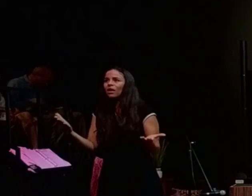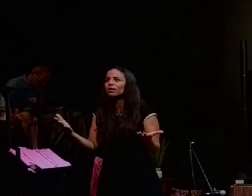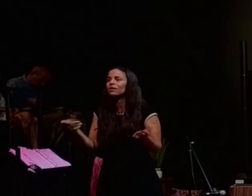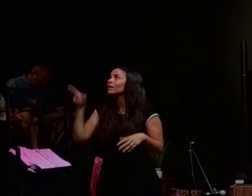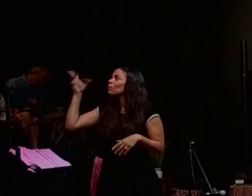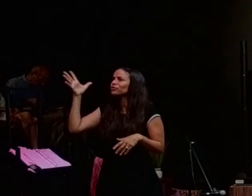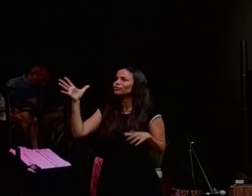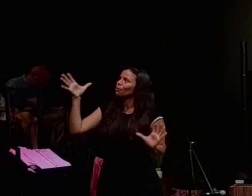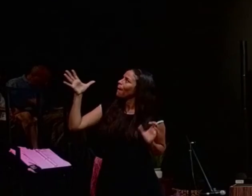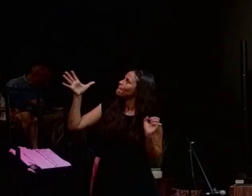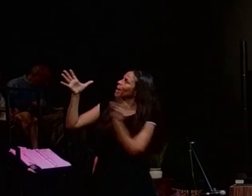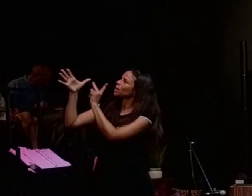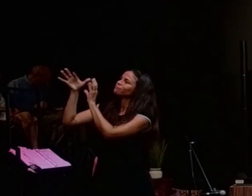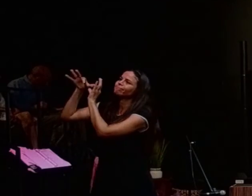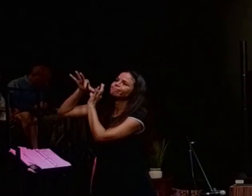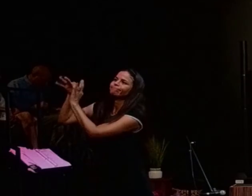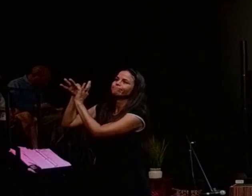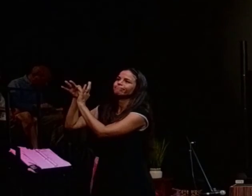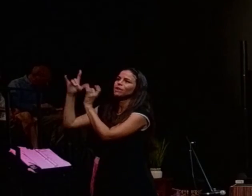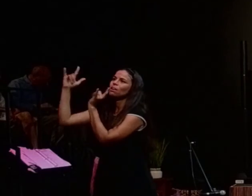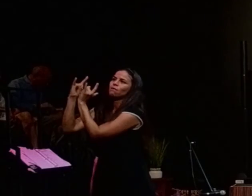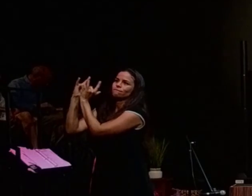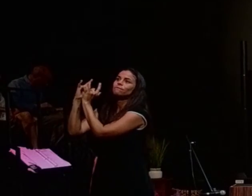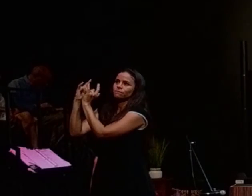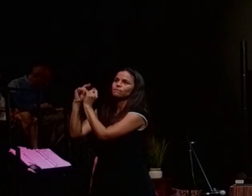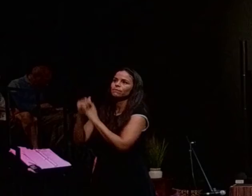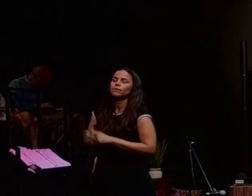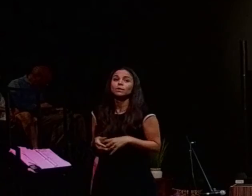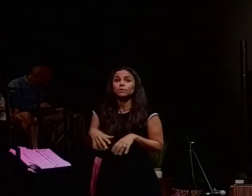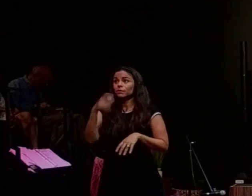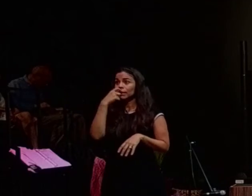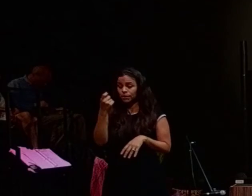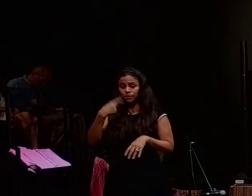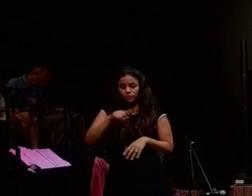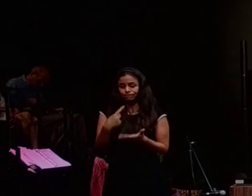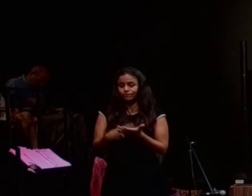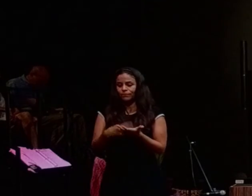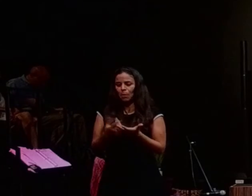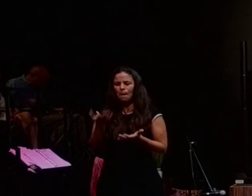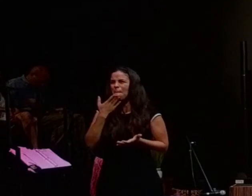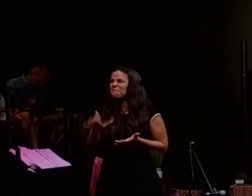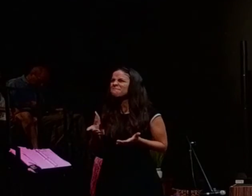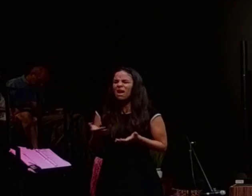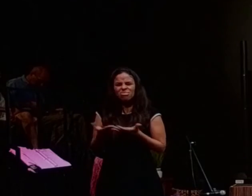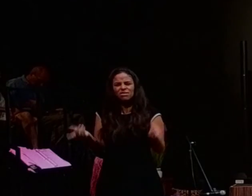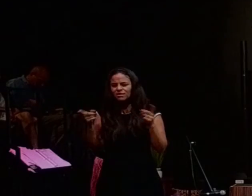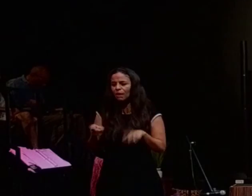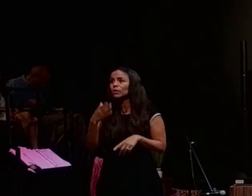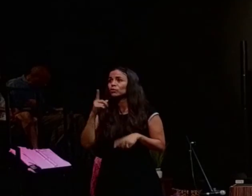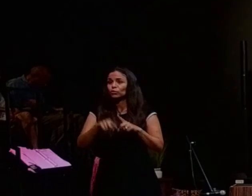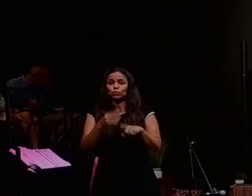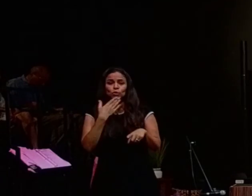and repent and come to love him, right? But it's interesting, you know, when we talk about bad things happening to good people, there wasn't a